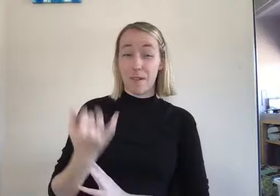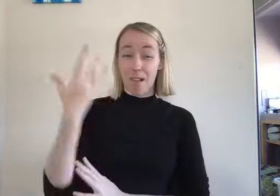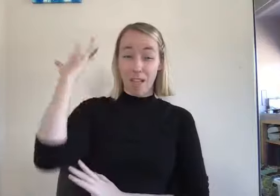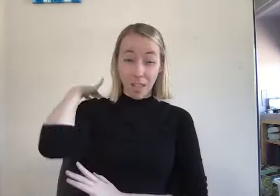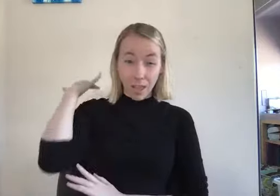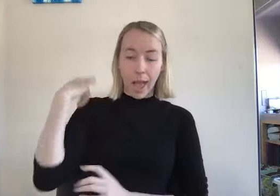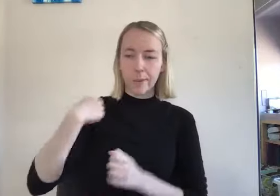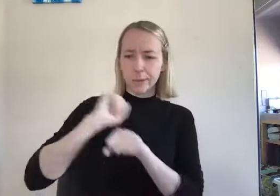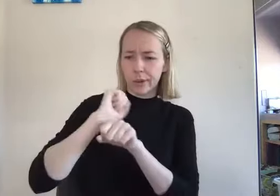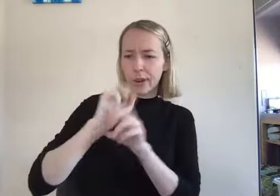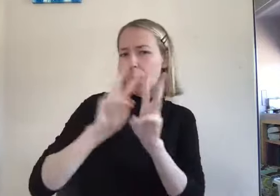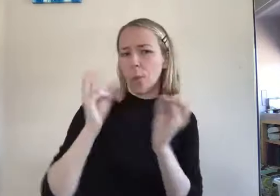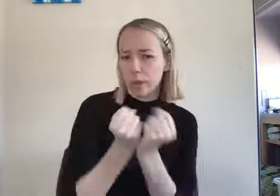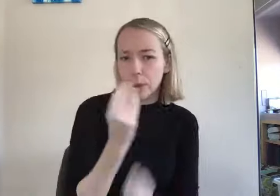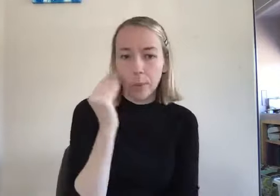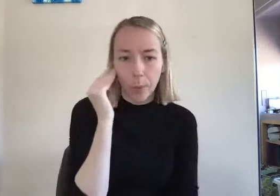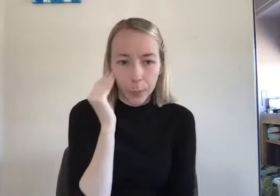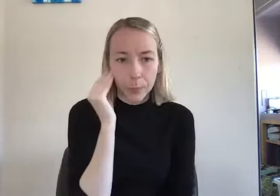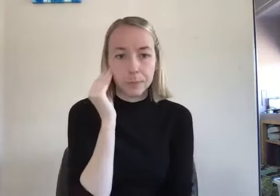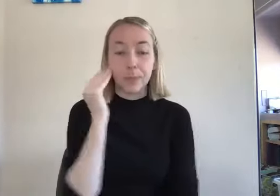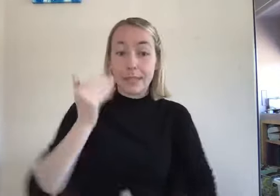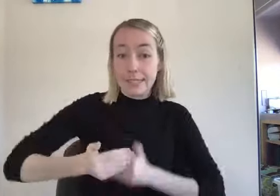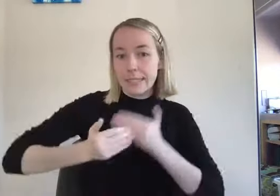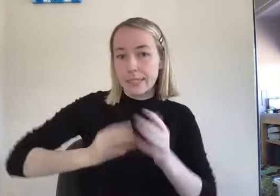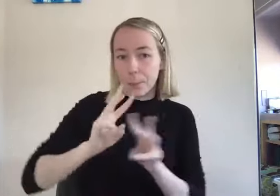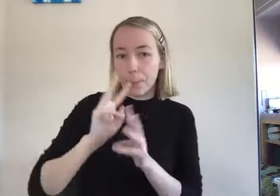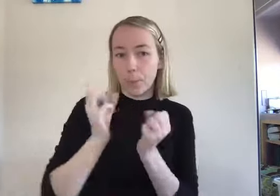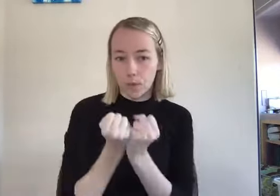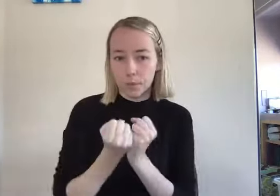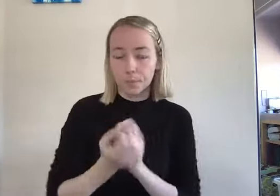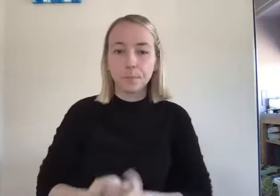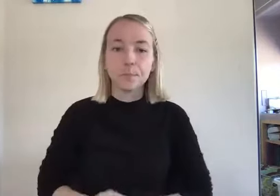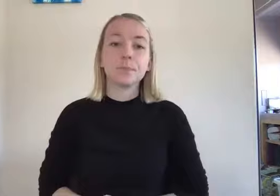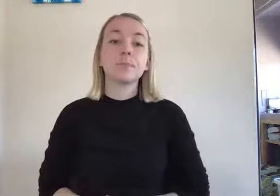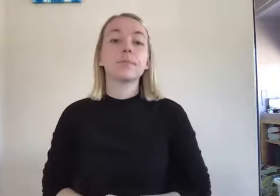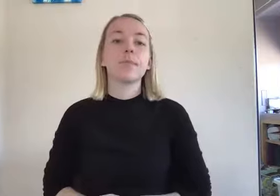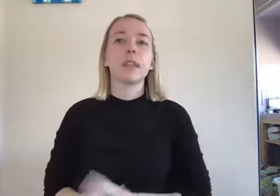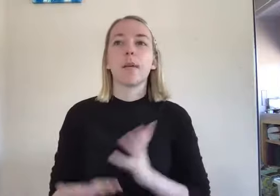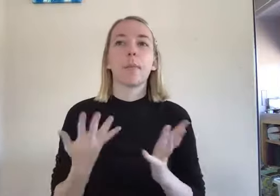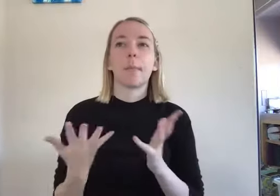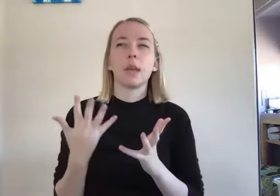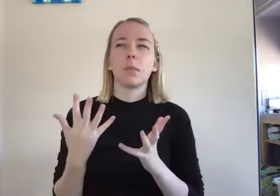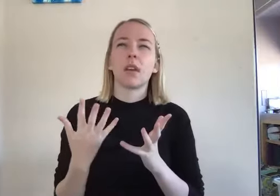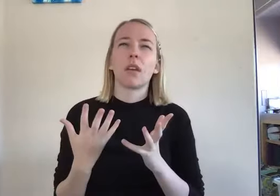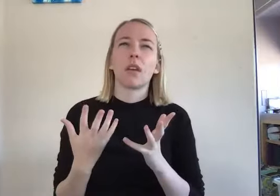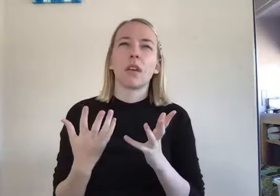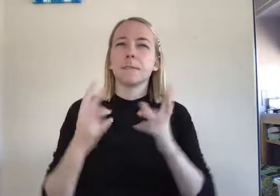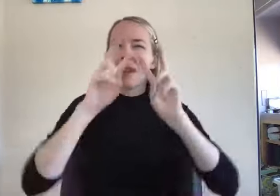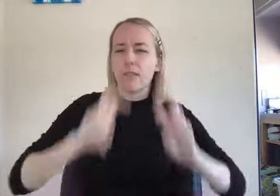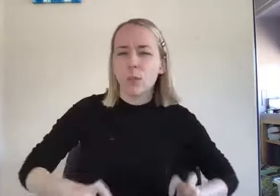years ago I was doing a workshop at home, a step workshop, and we were probably at inventory. I can't